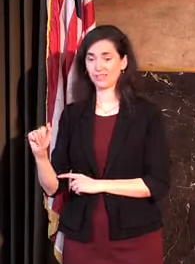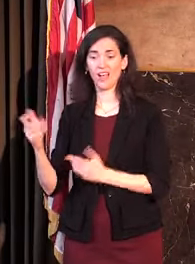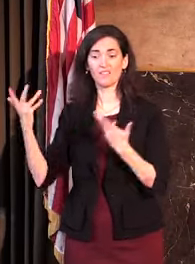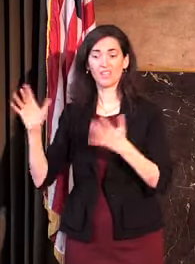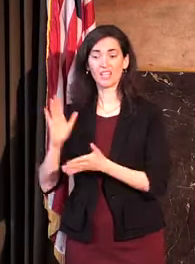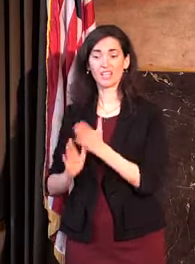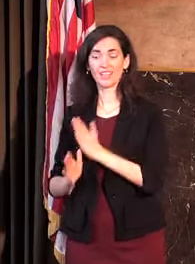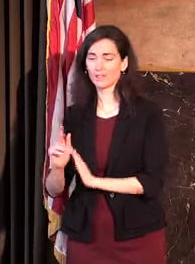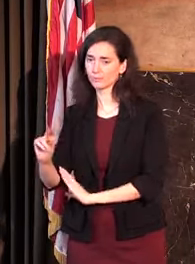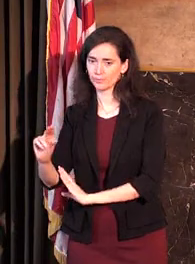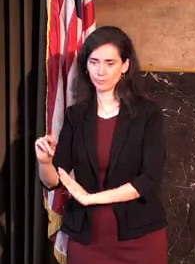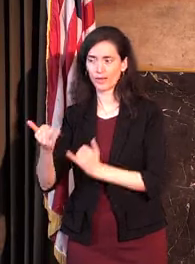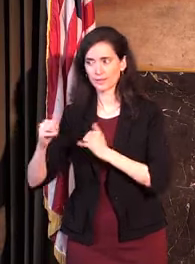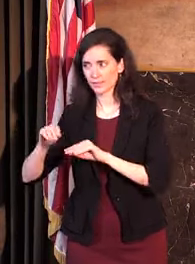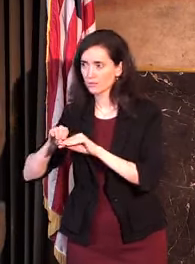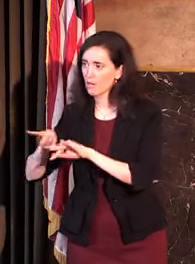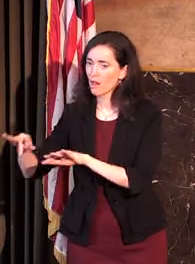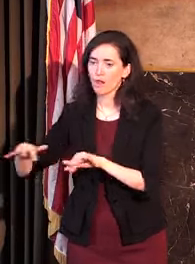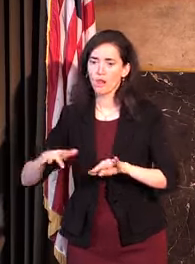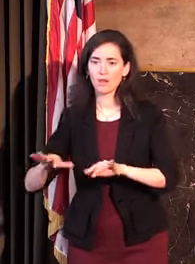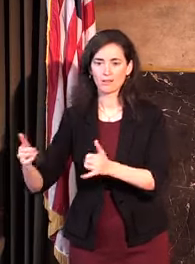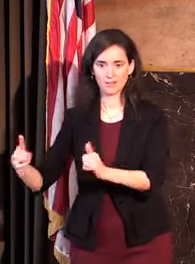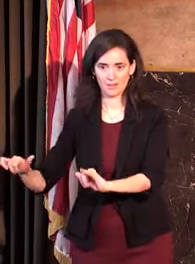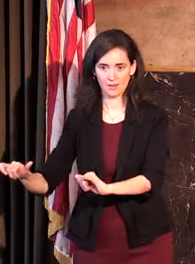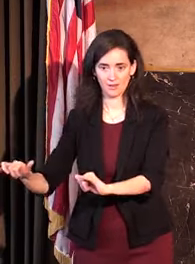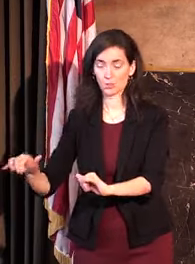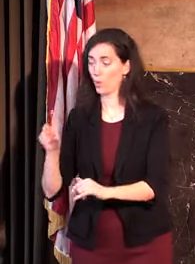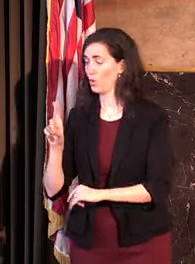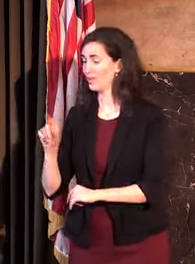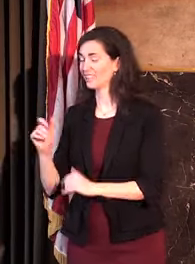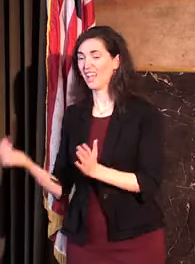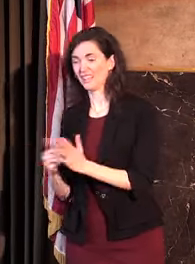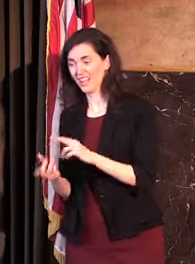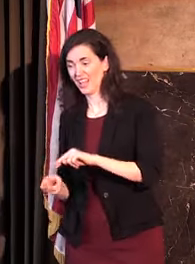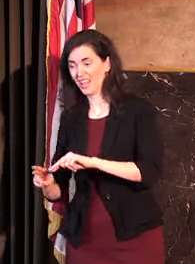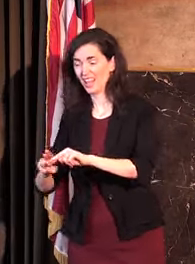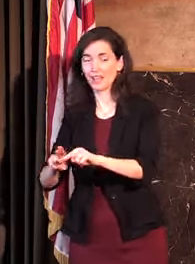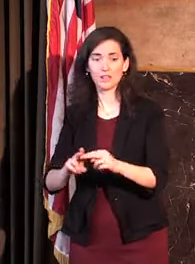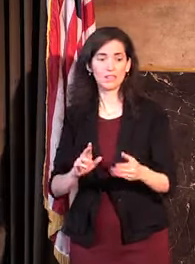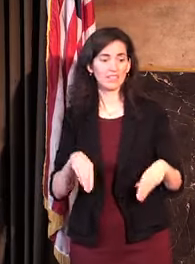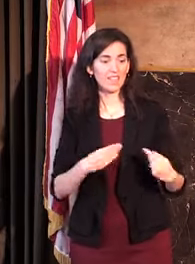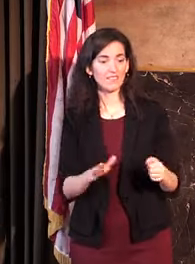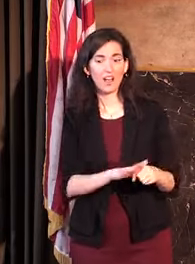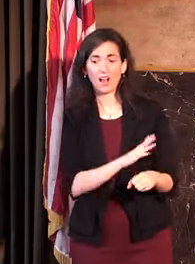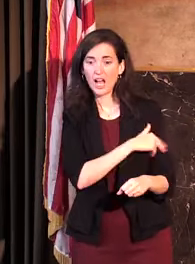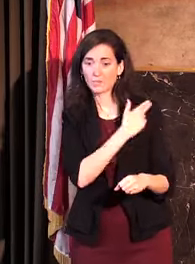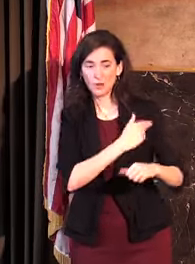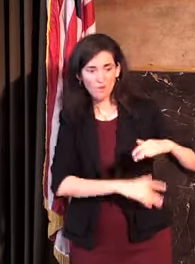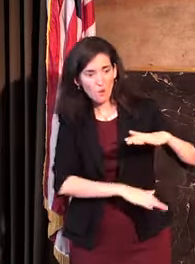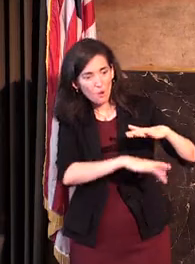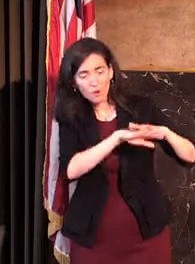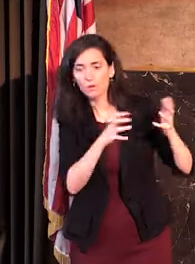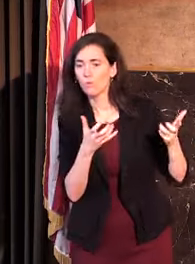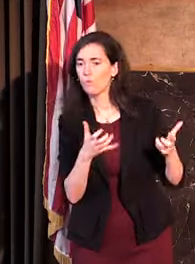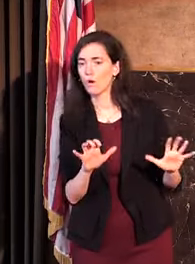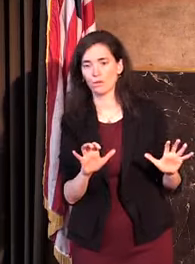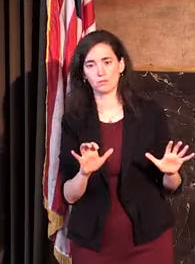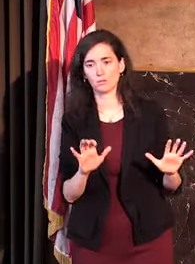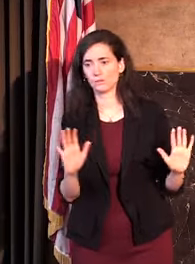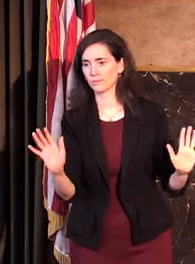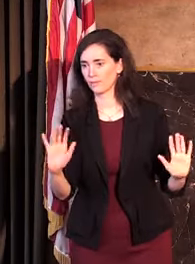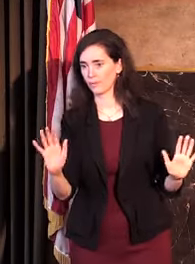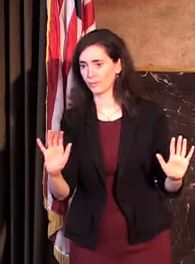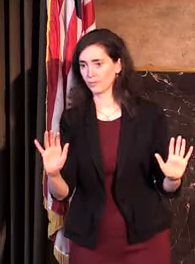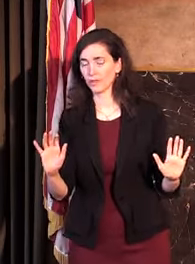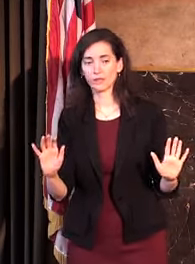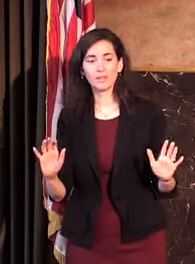want another surge of Delta to push our hospitals to the brink again. That's not something that any of us want. And if we can